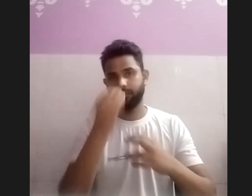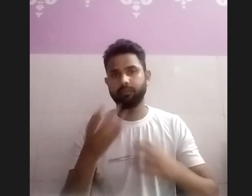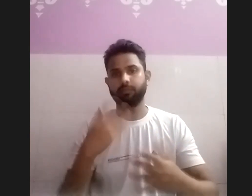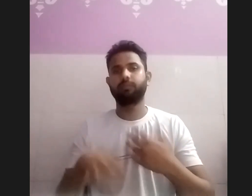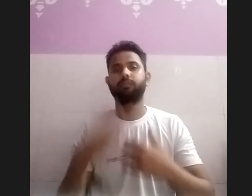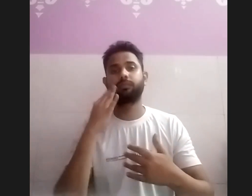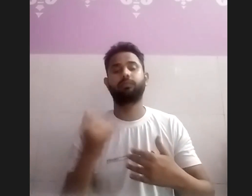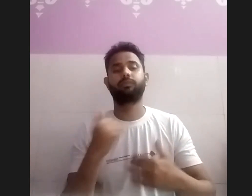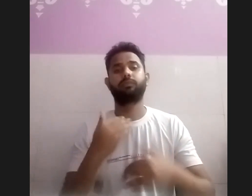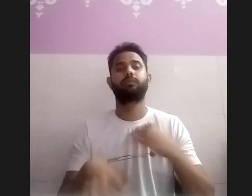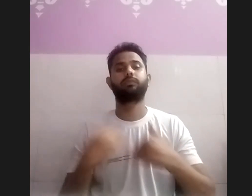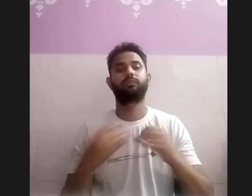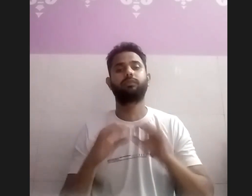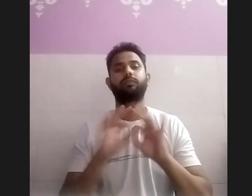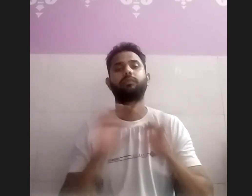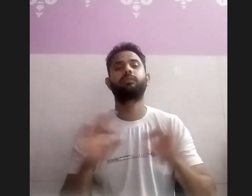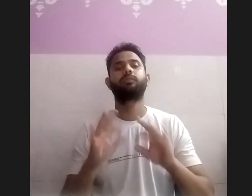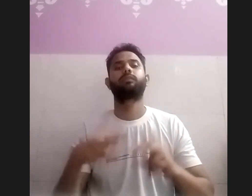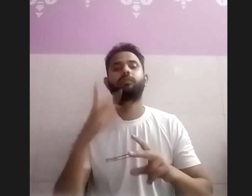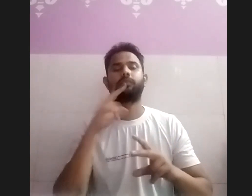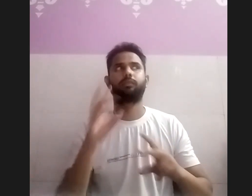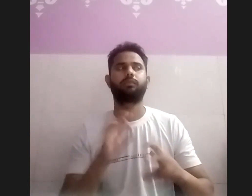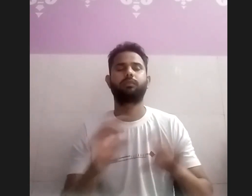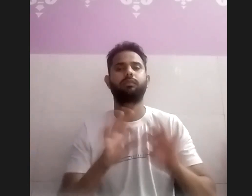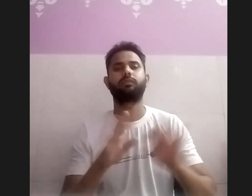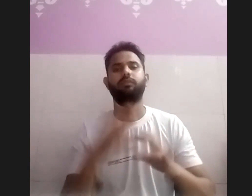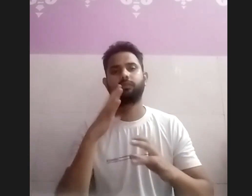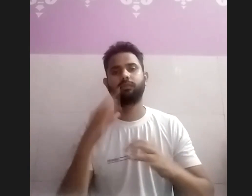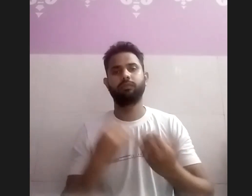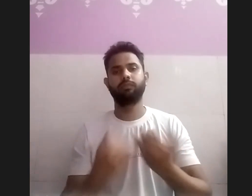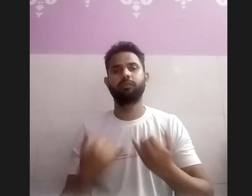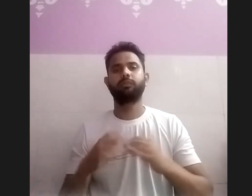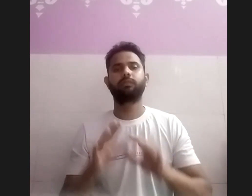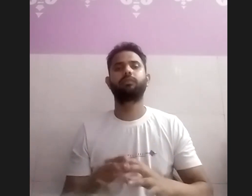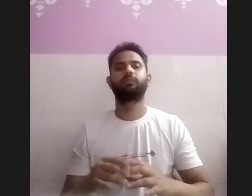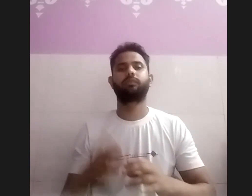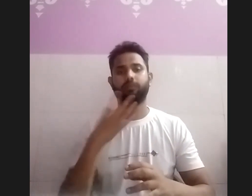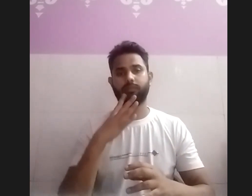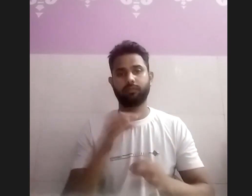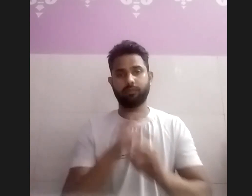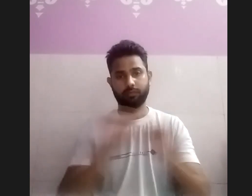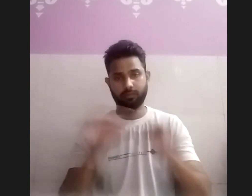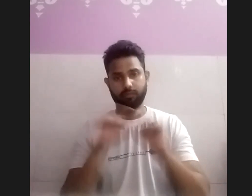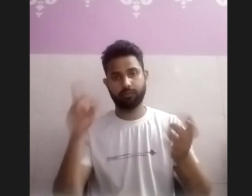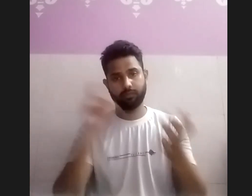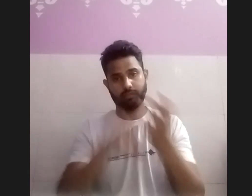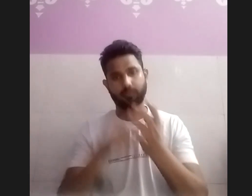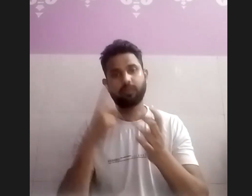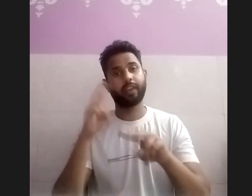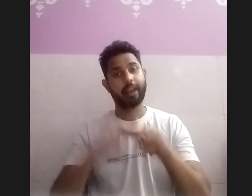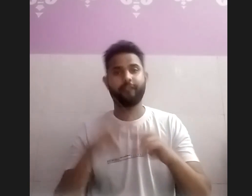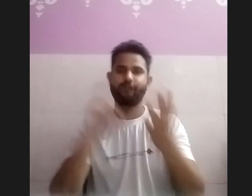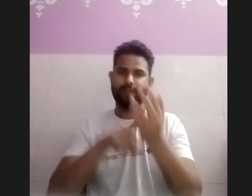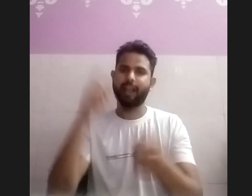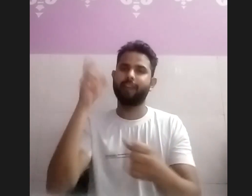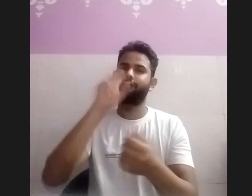So this is a suggestion for using it as in its form. Just select yes, I'm at the current location, and